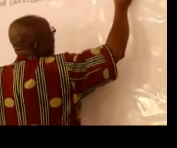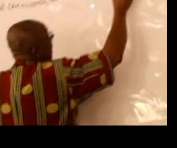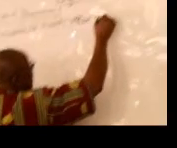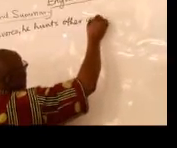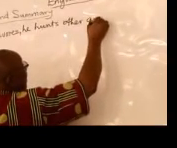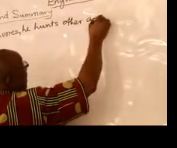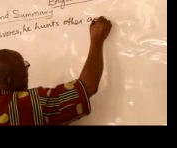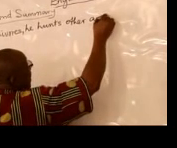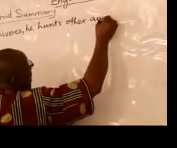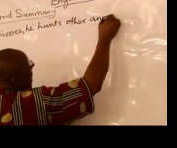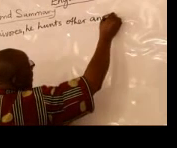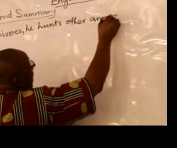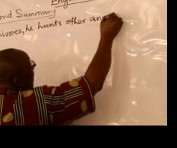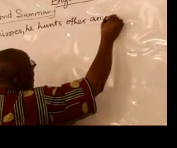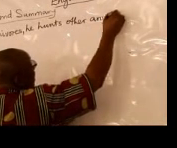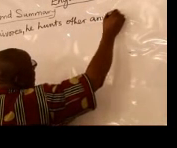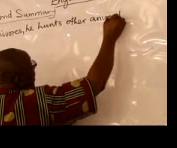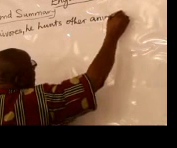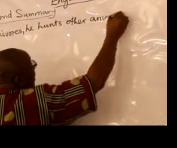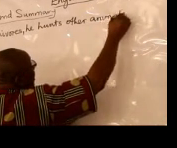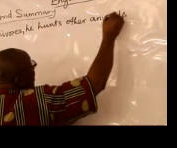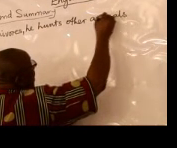animals.